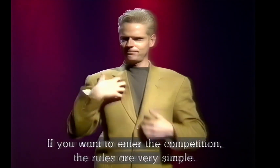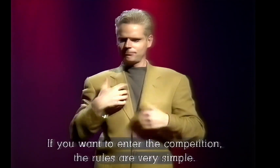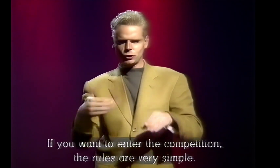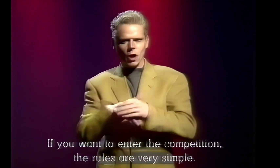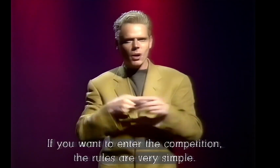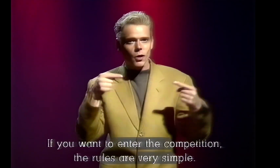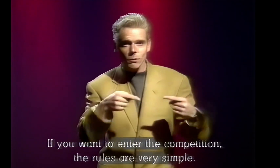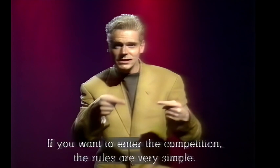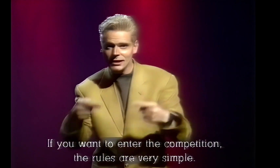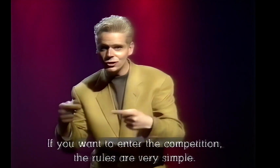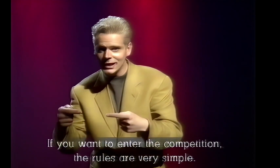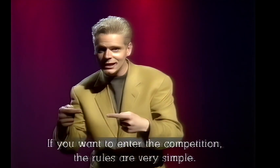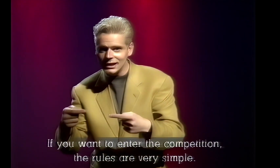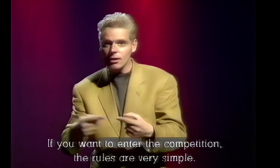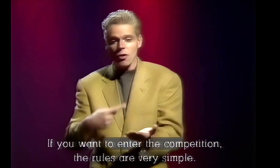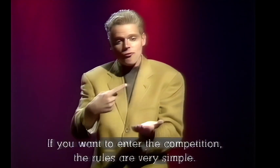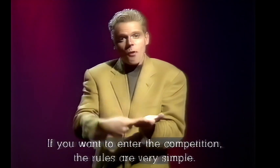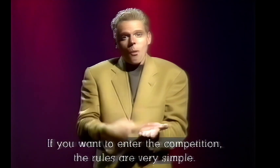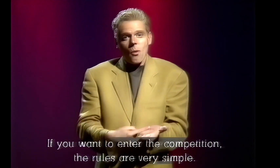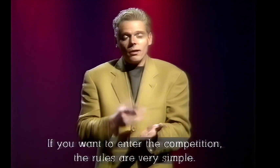If you want to enter the competition, the rules are very simple.